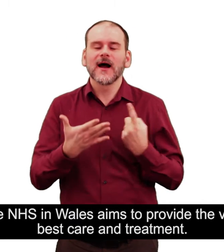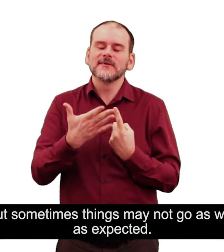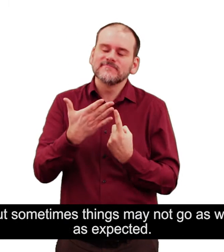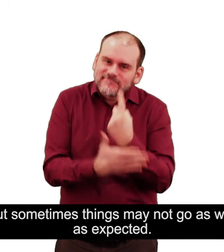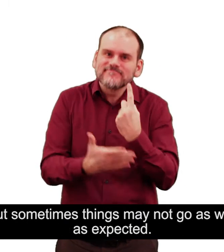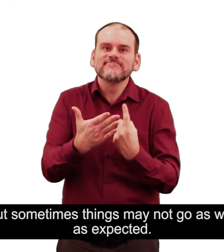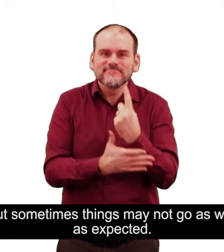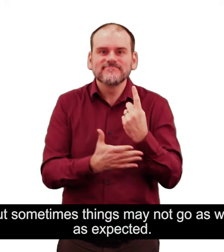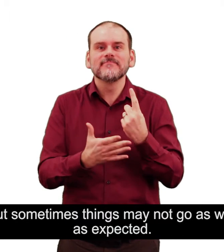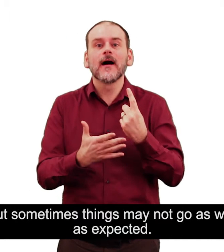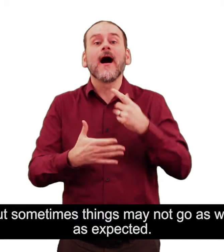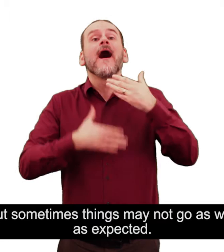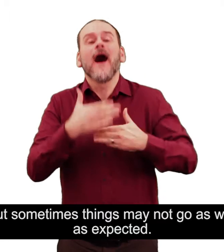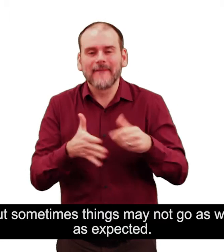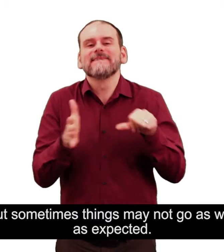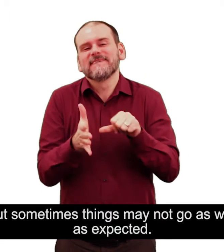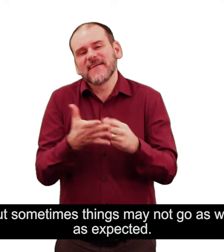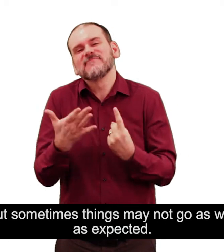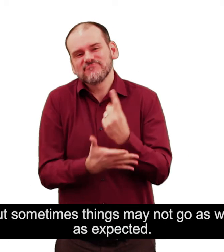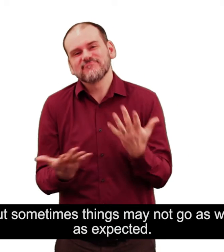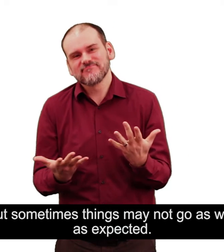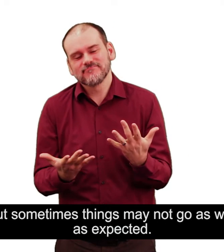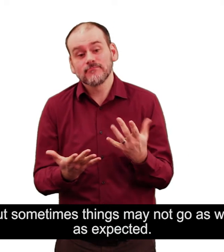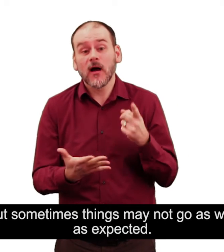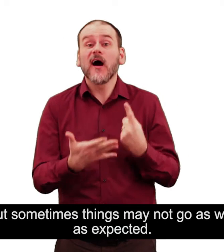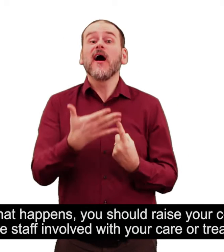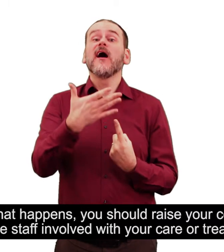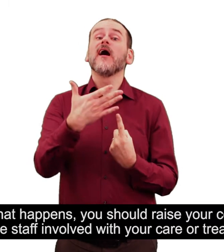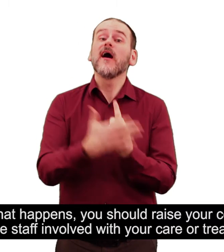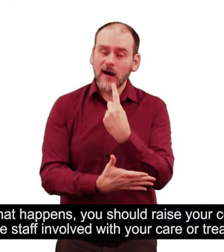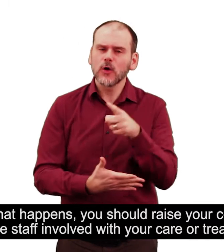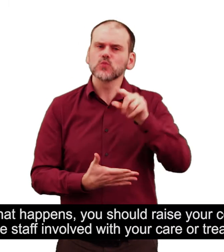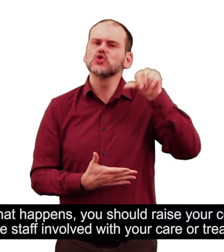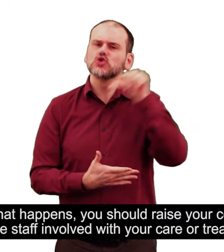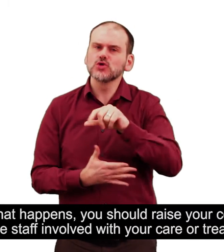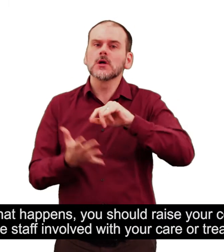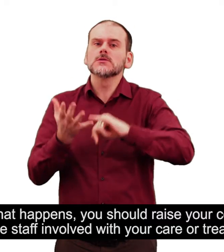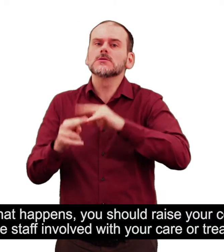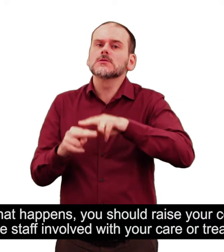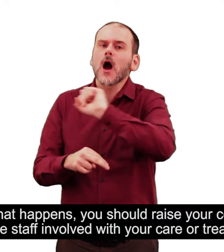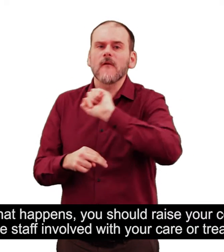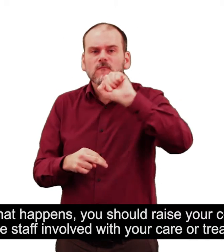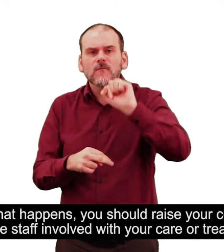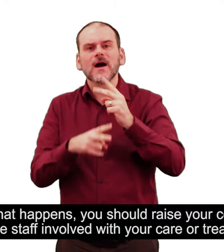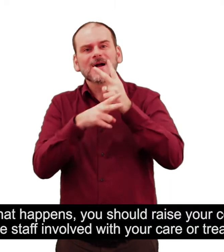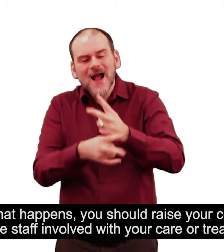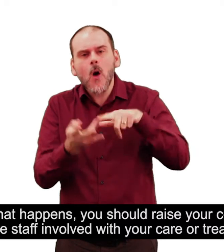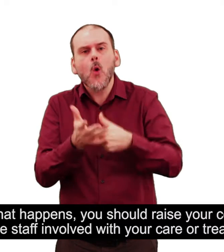But sometimes things may not go as well as expected. When that happens, you should raise your concerns with the staff involved with your